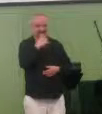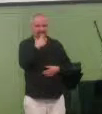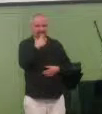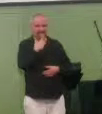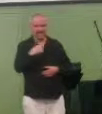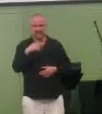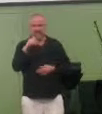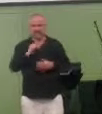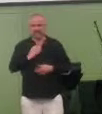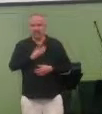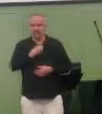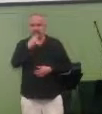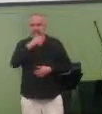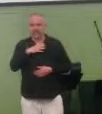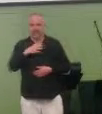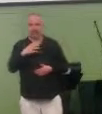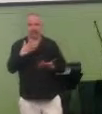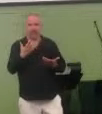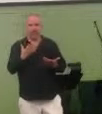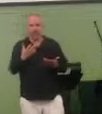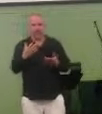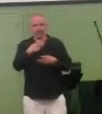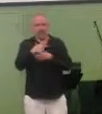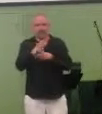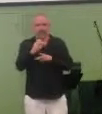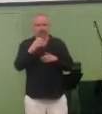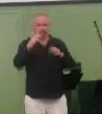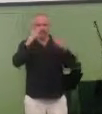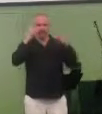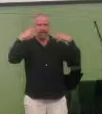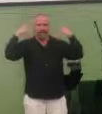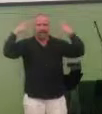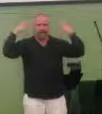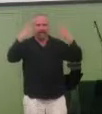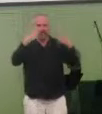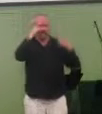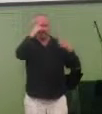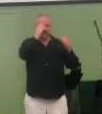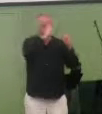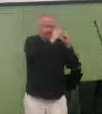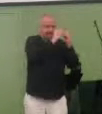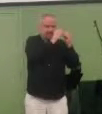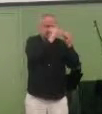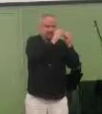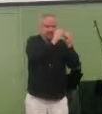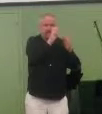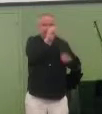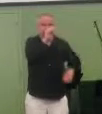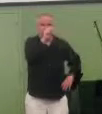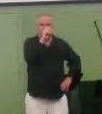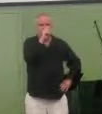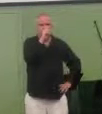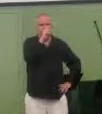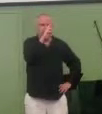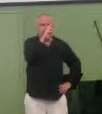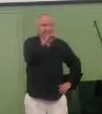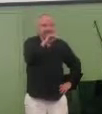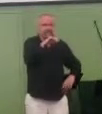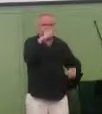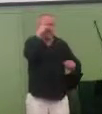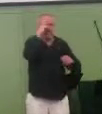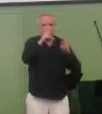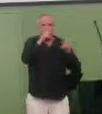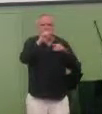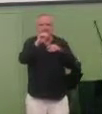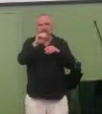the mutilated products of a mad medical conspiracy to strengthen traditional sex roles by creating a race of